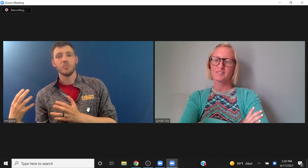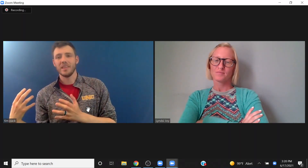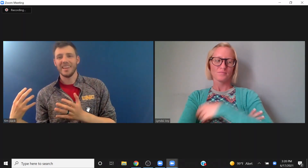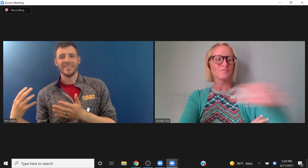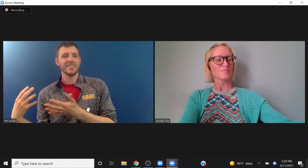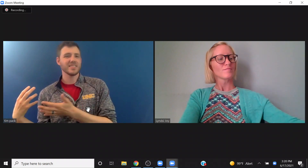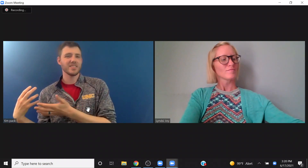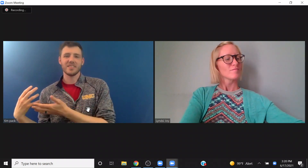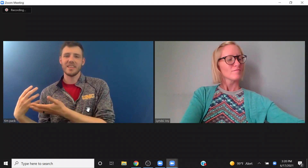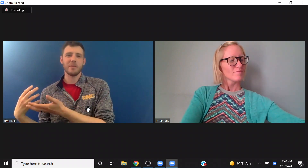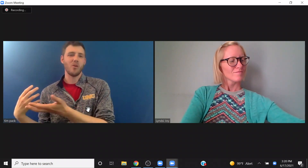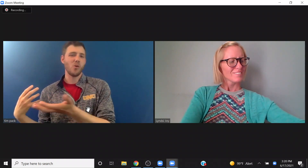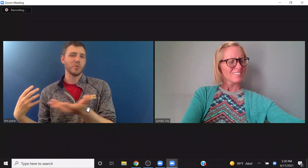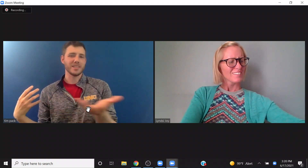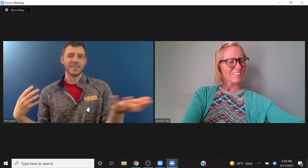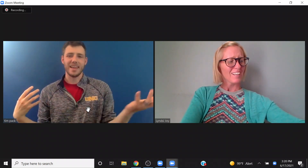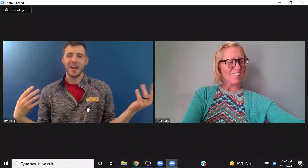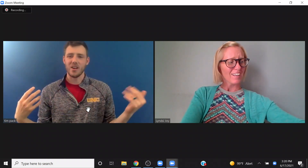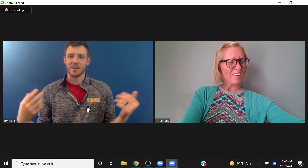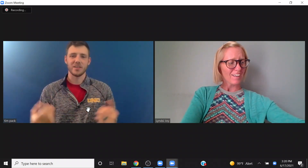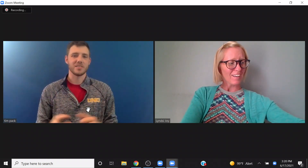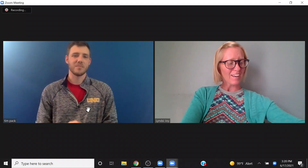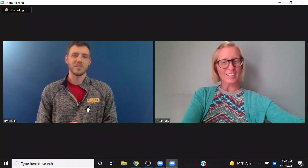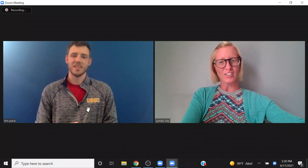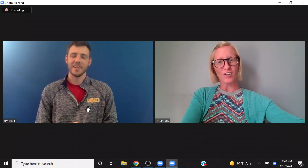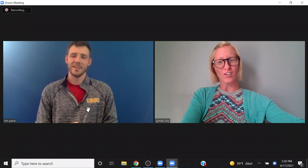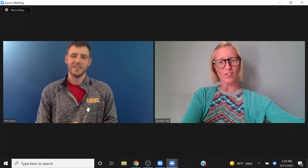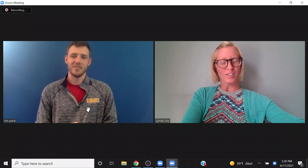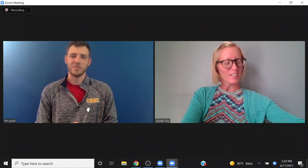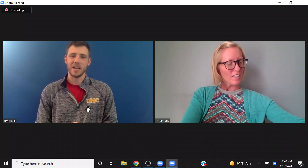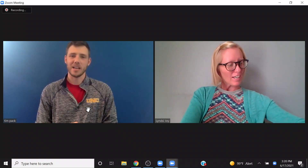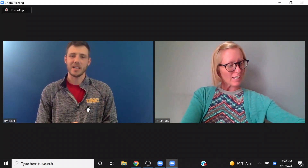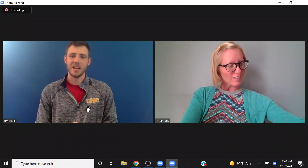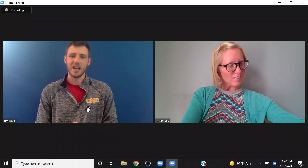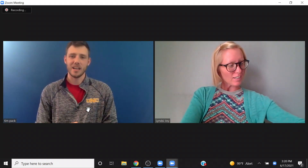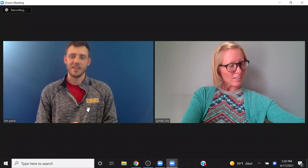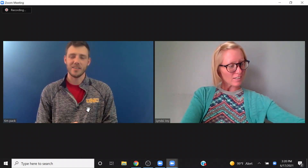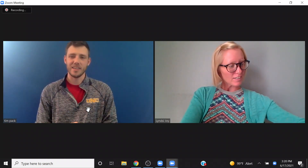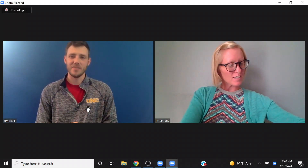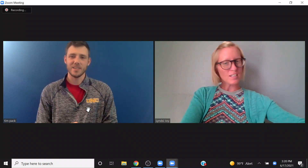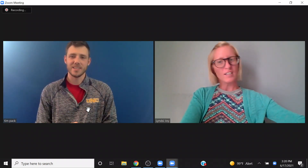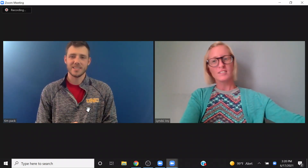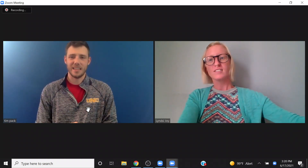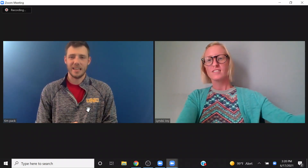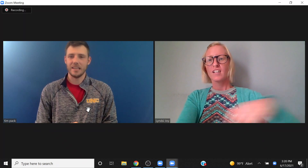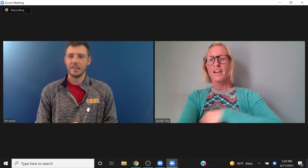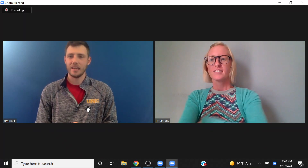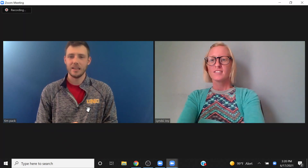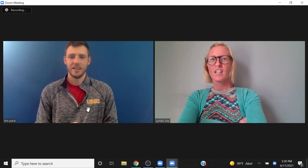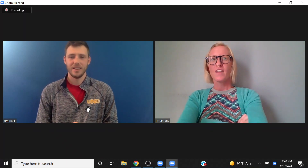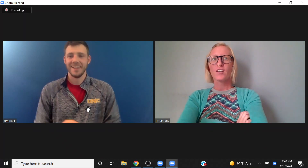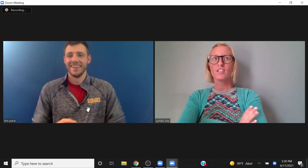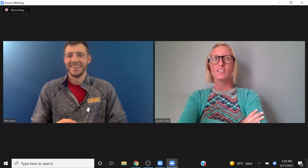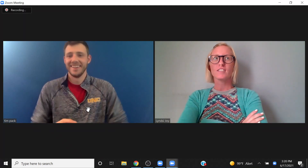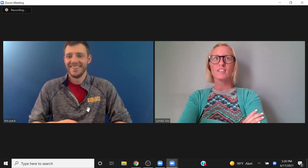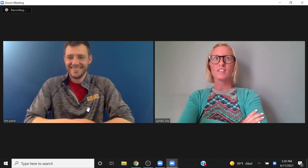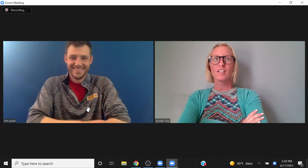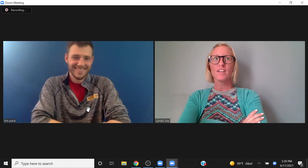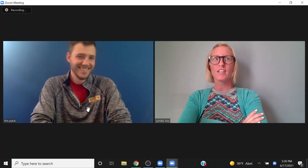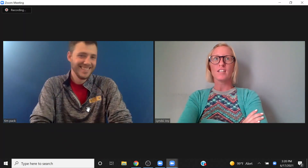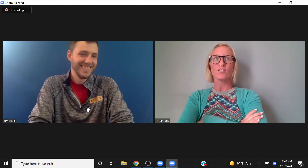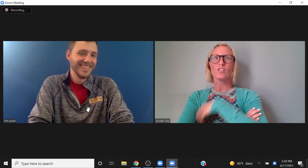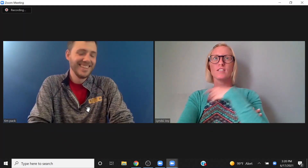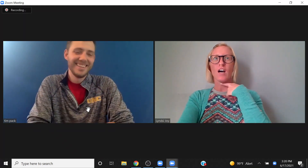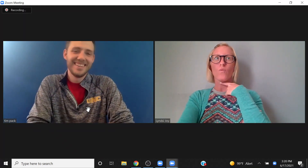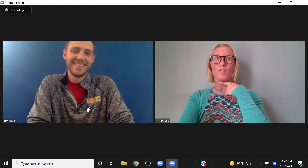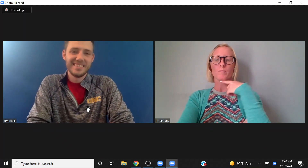here, but like then they start naming all these characters, and I'm just I know. And you even gonna say anything? The good